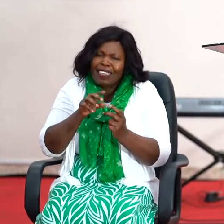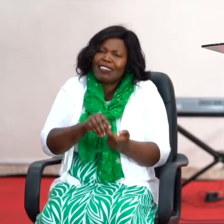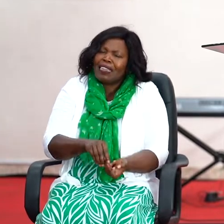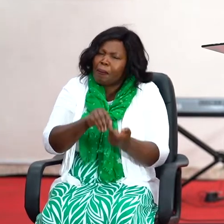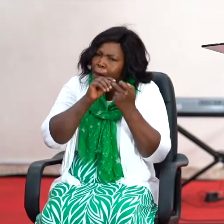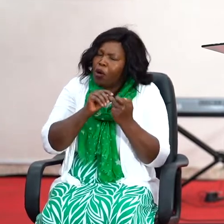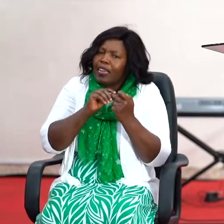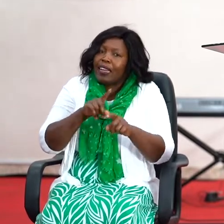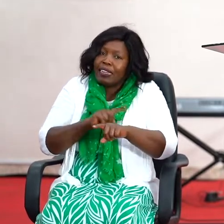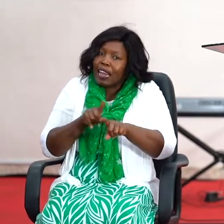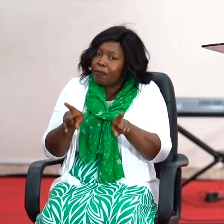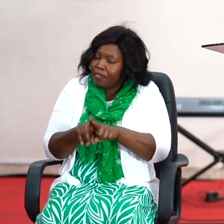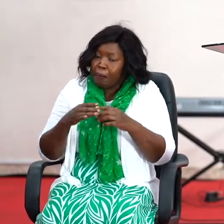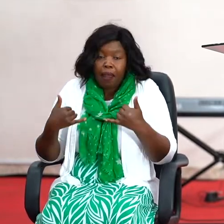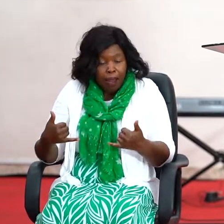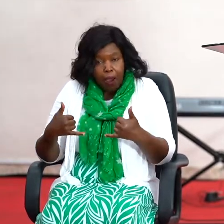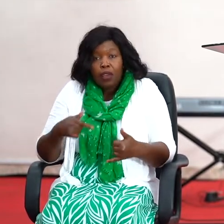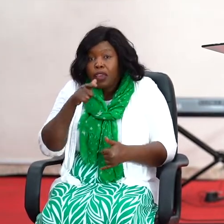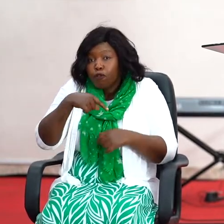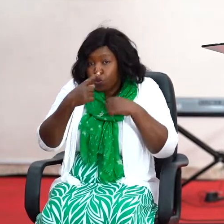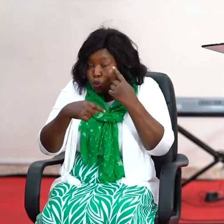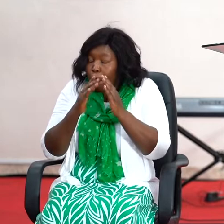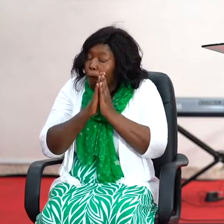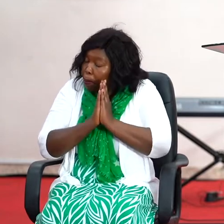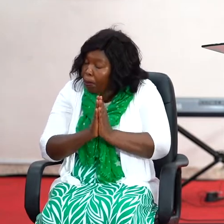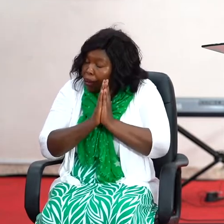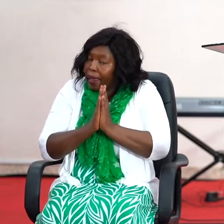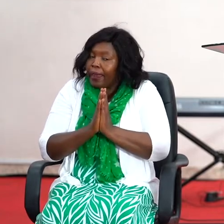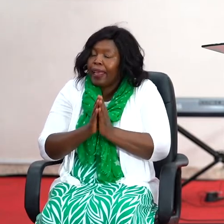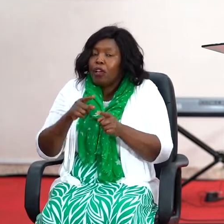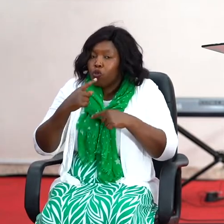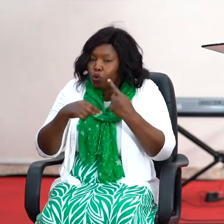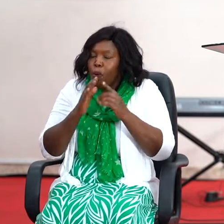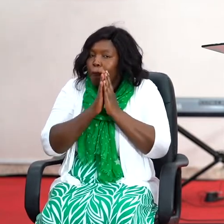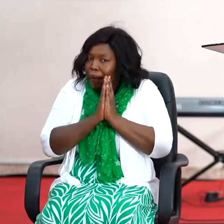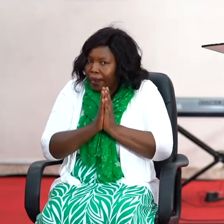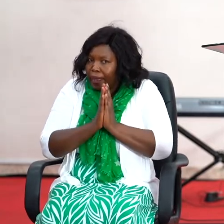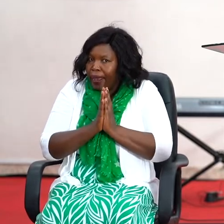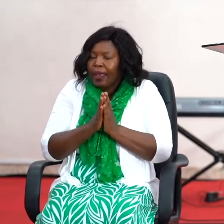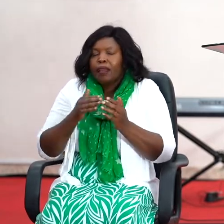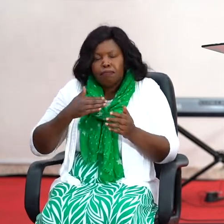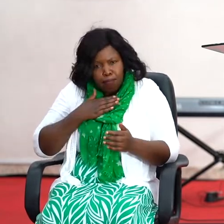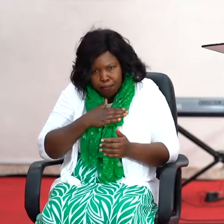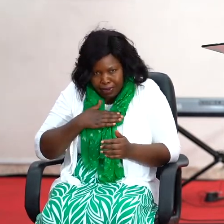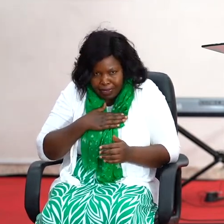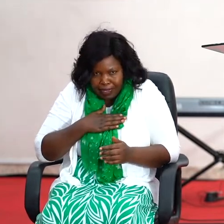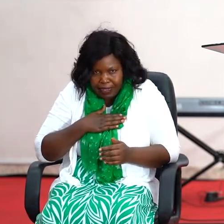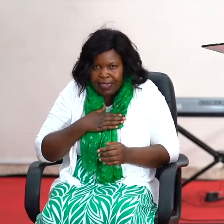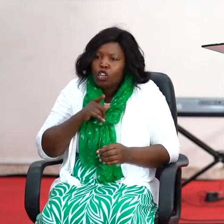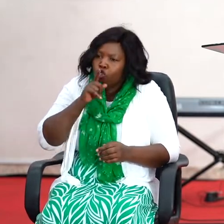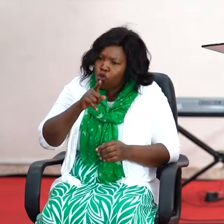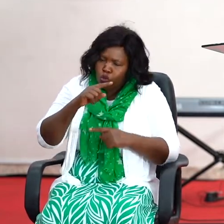such a time like this. If you have been praying, if you have been interceding, I just want to request you that you